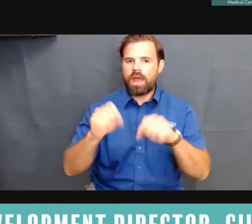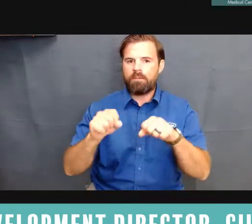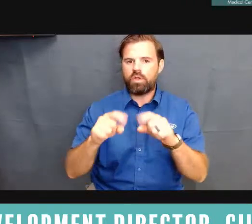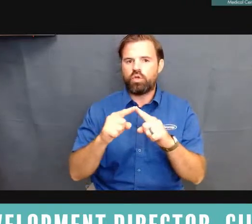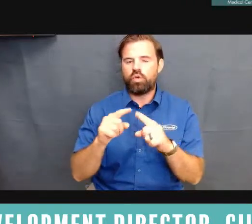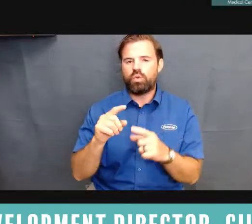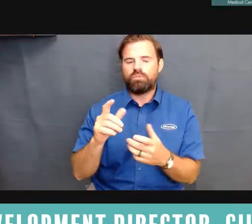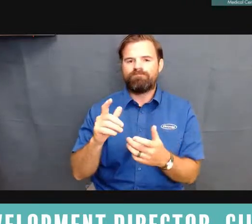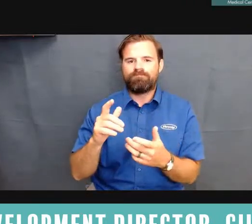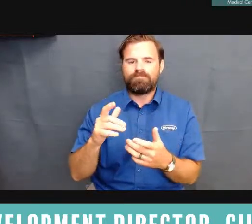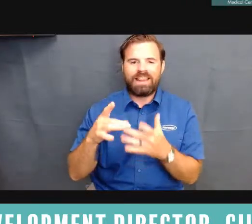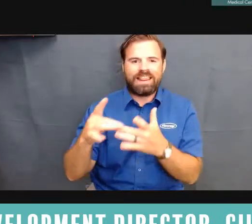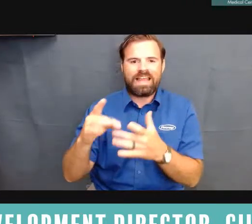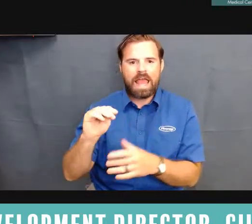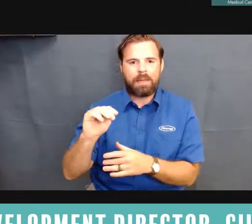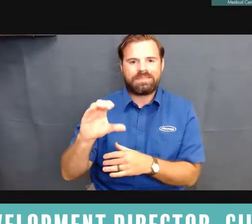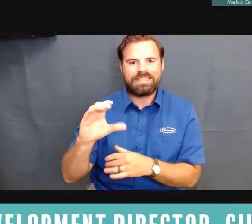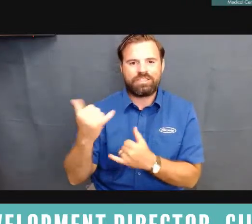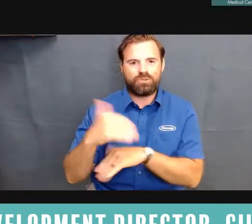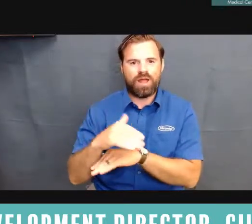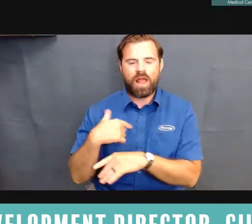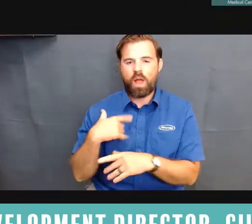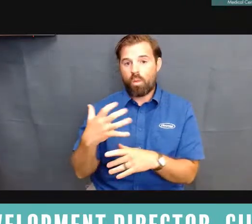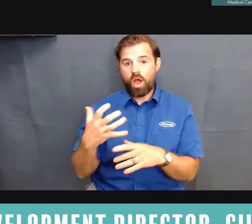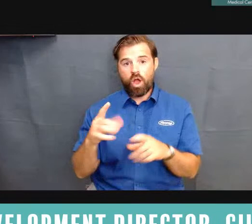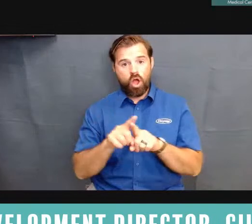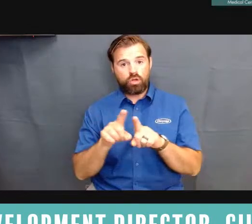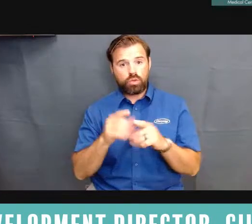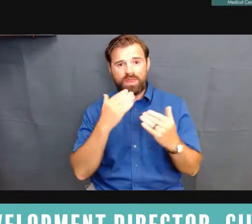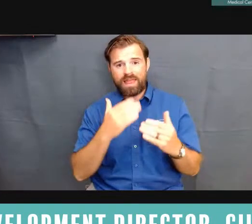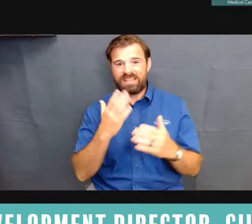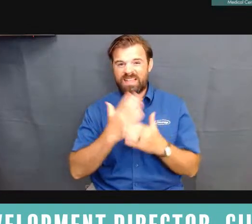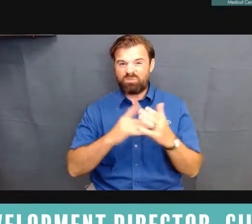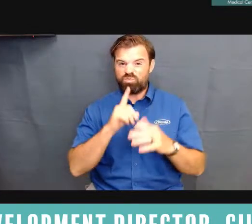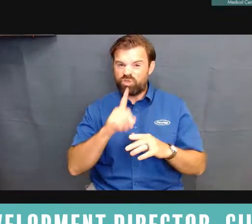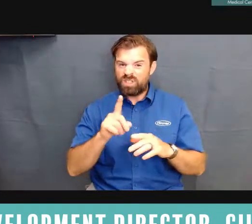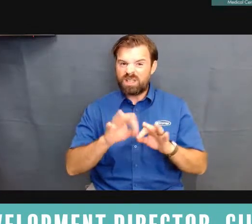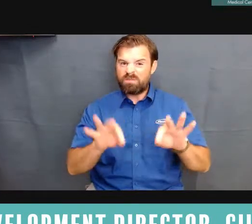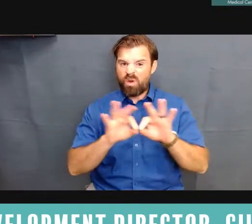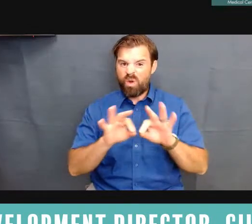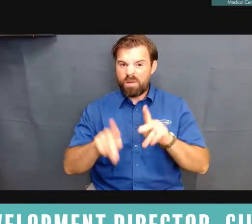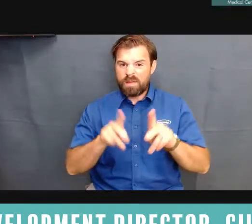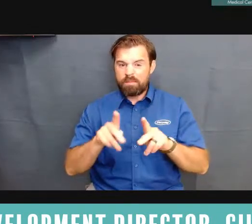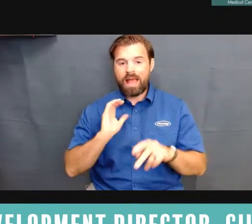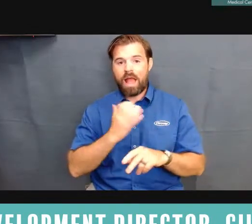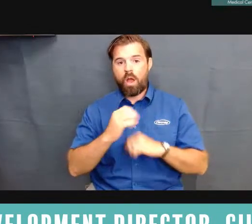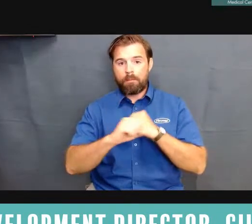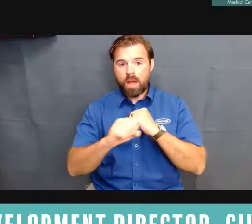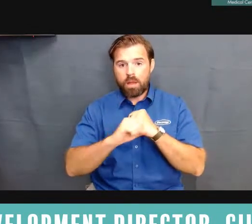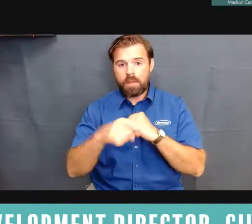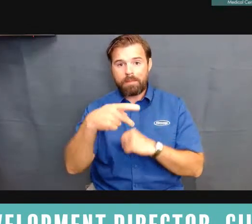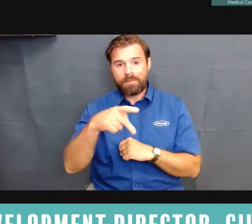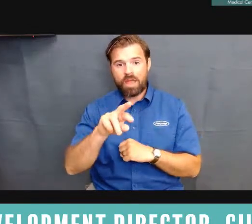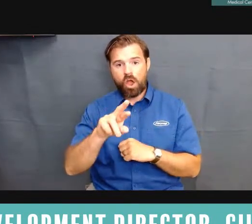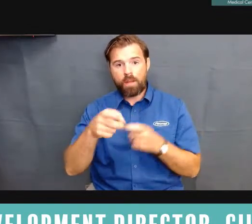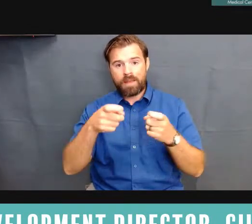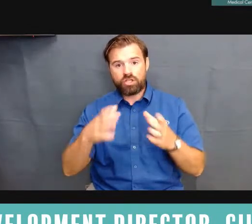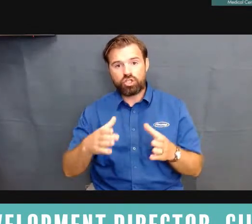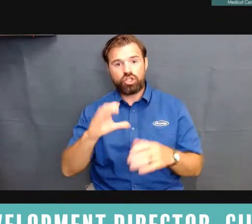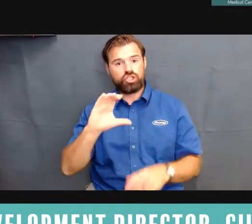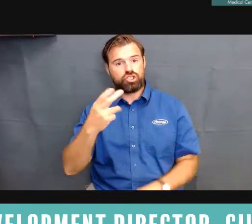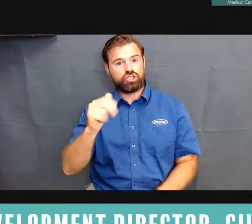MC tonight. And I just want to also thank some really important people. Our marketing and PR manager,